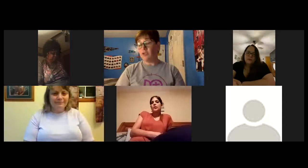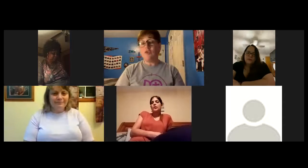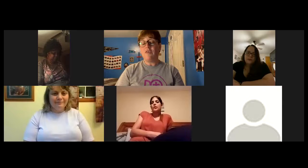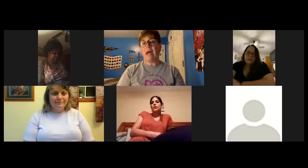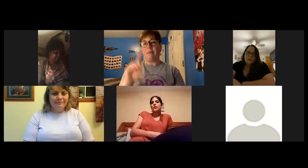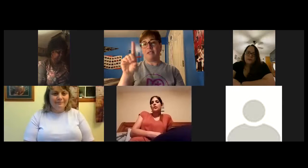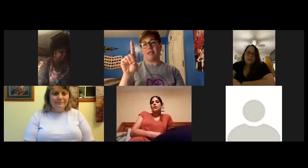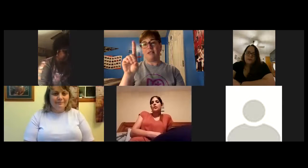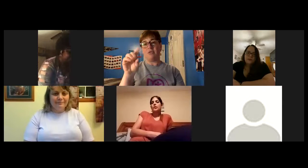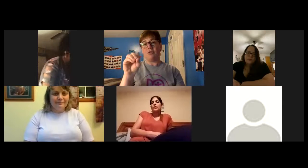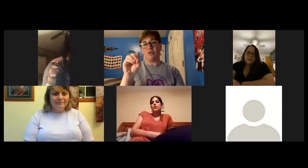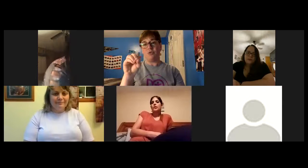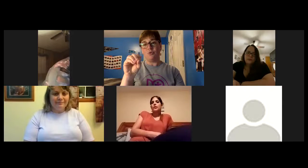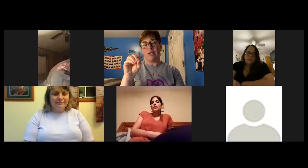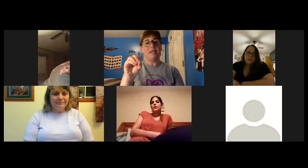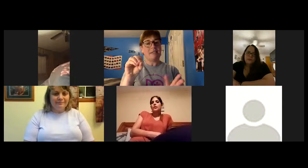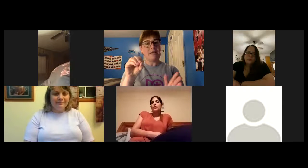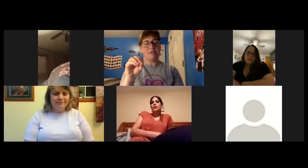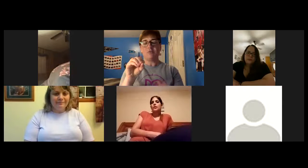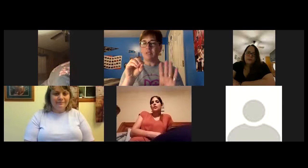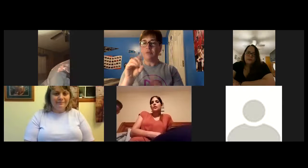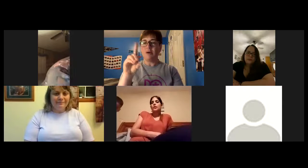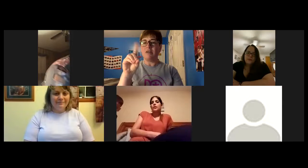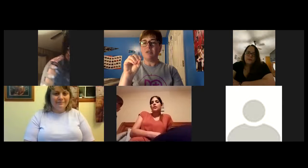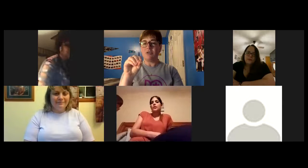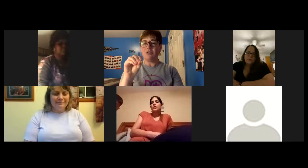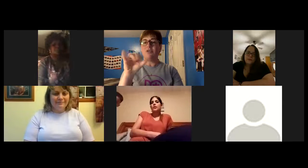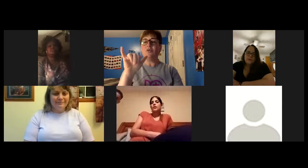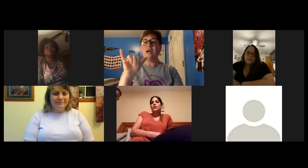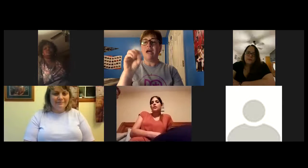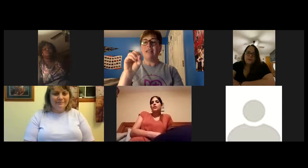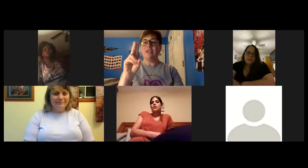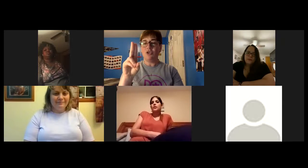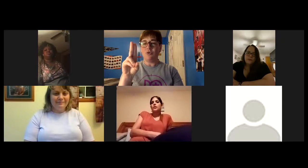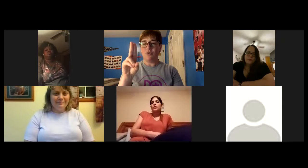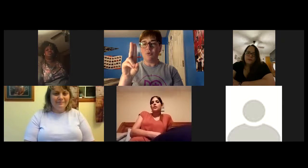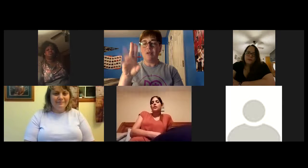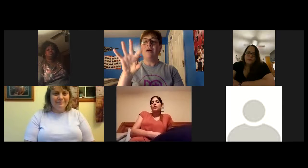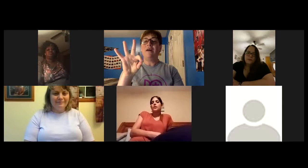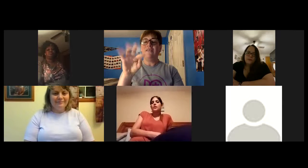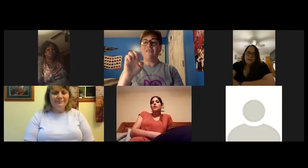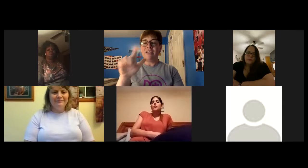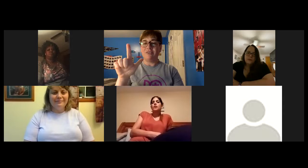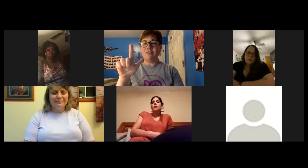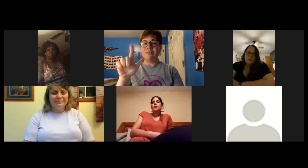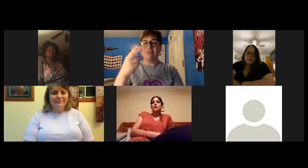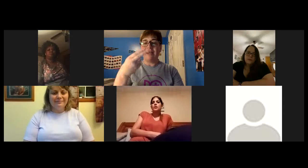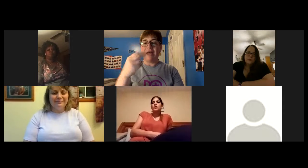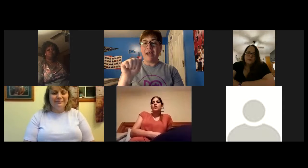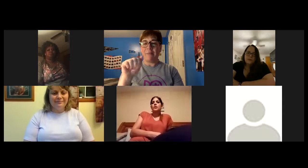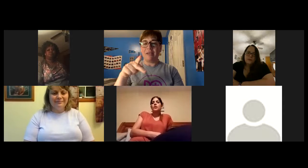do you feel happy today? So do, and then take a little pause. So do, and then you